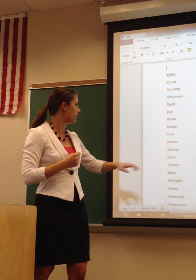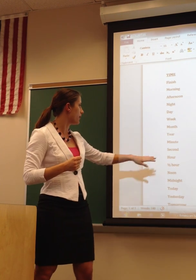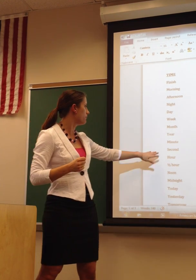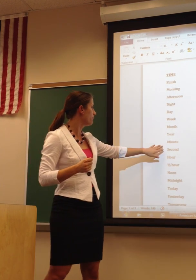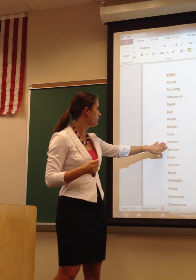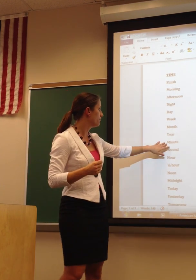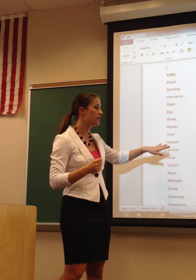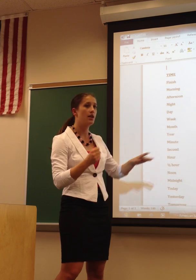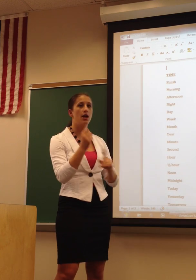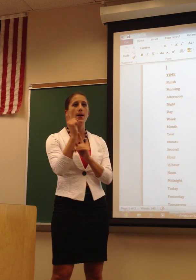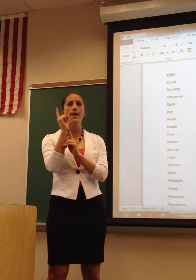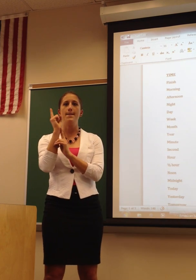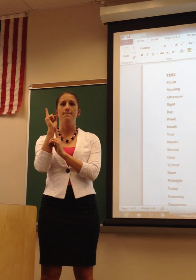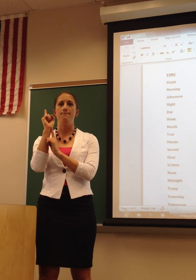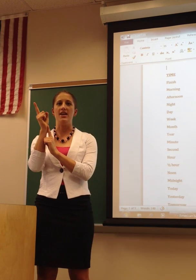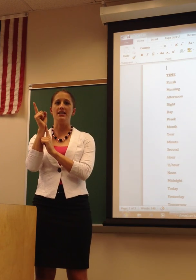go. Minute.